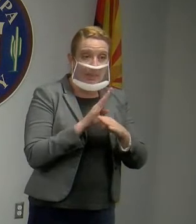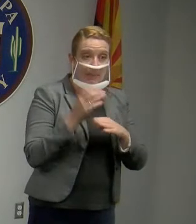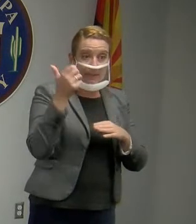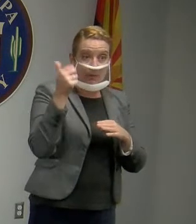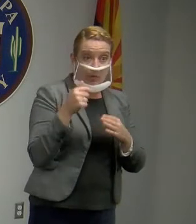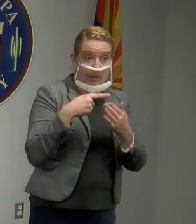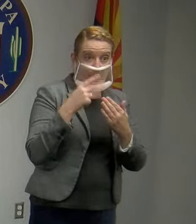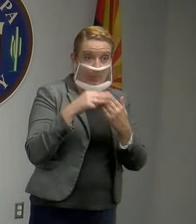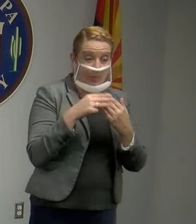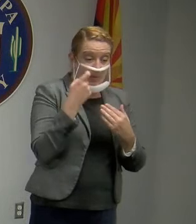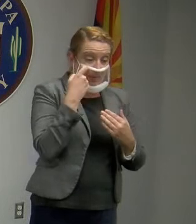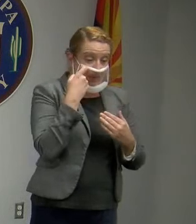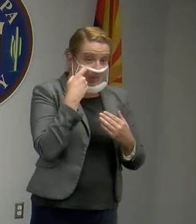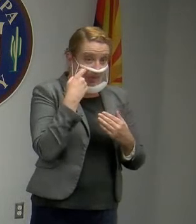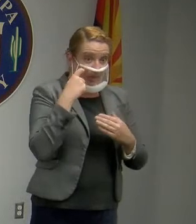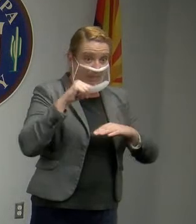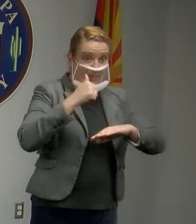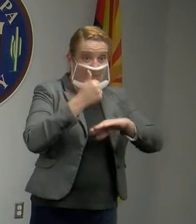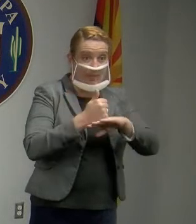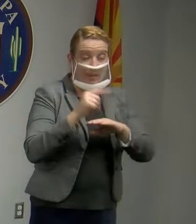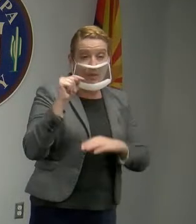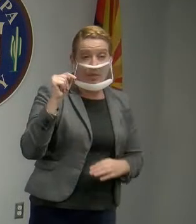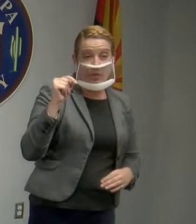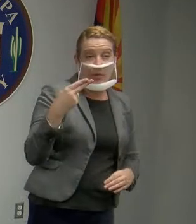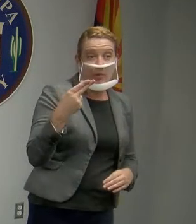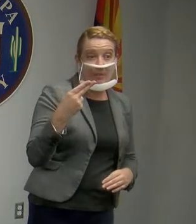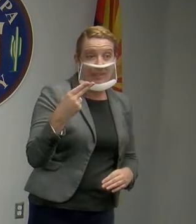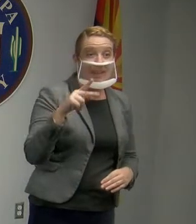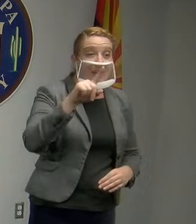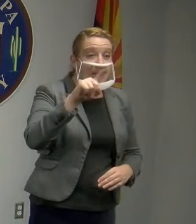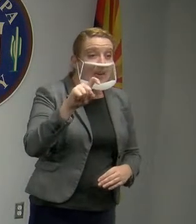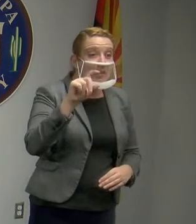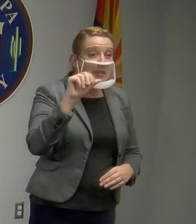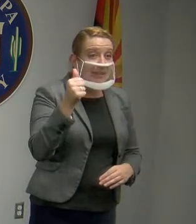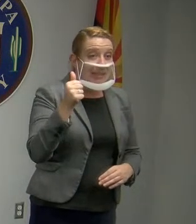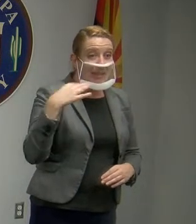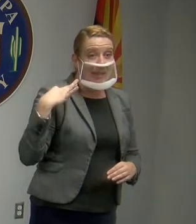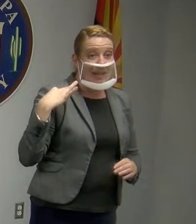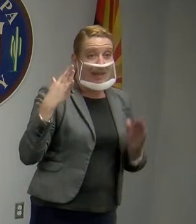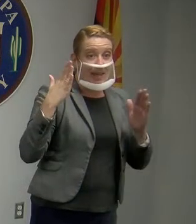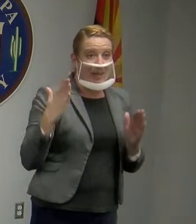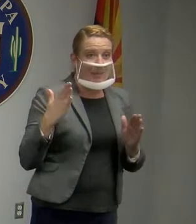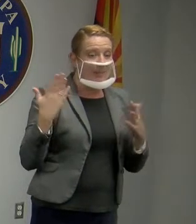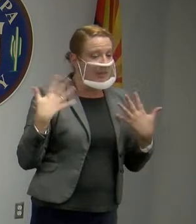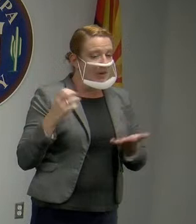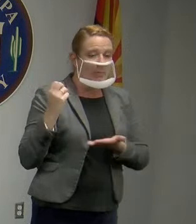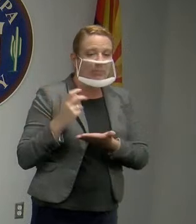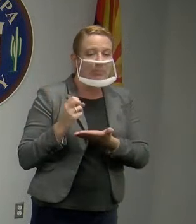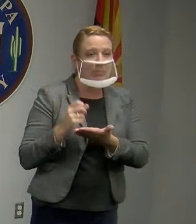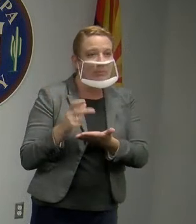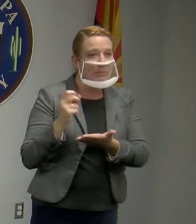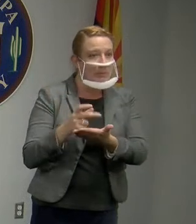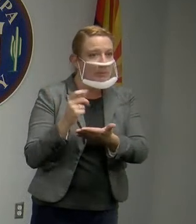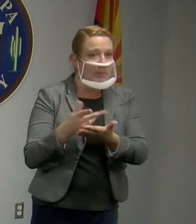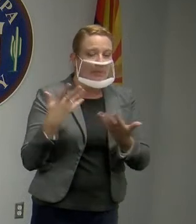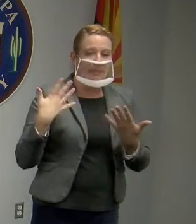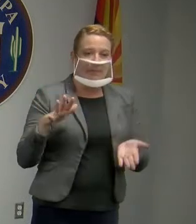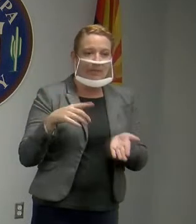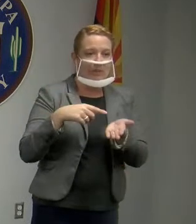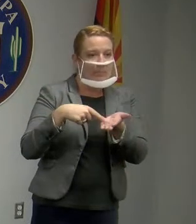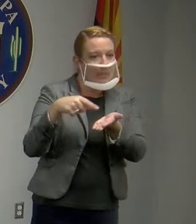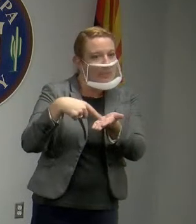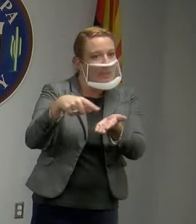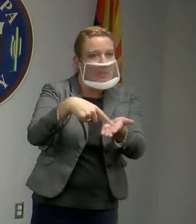now. Since Thursday, when this launched, we've had 110 applicants already approved and receiving money. The total amount